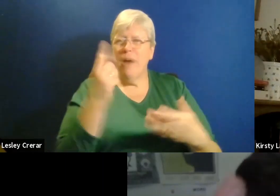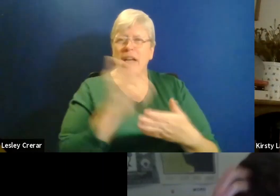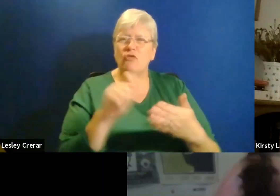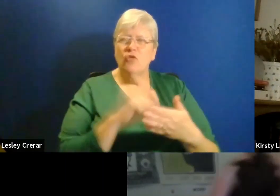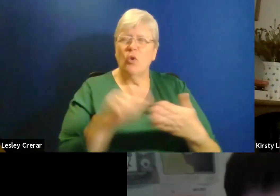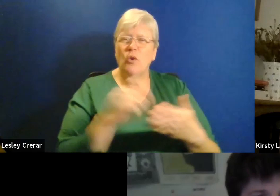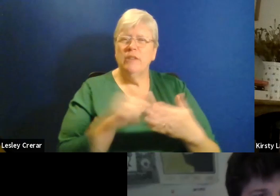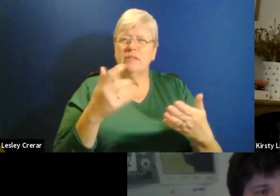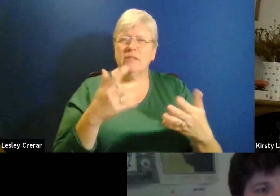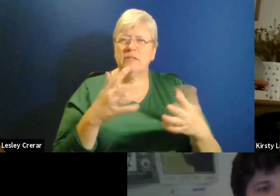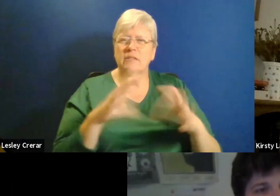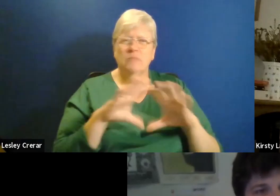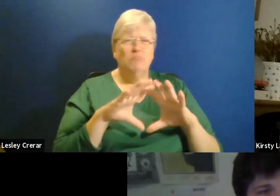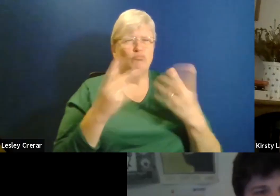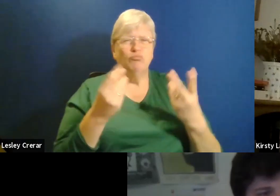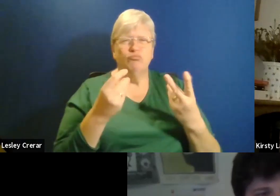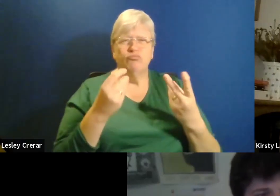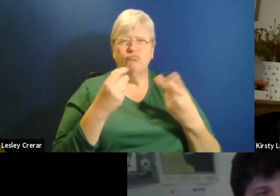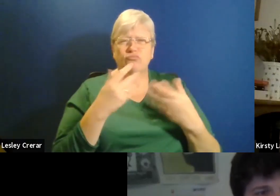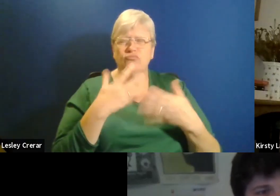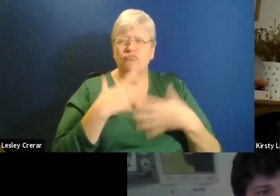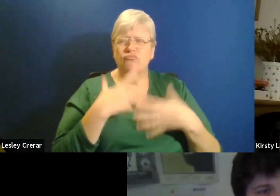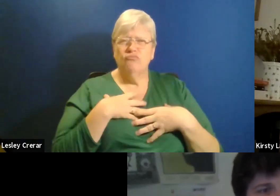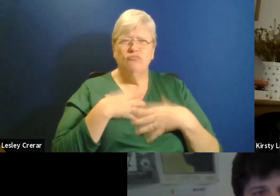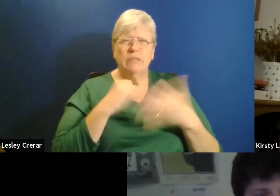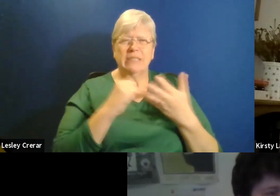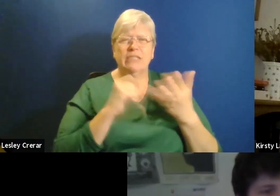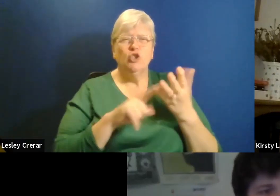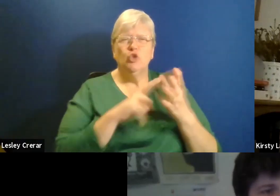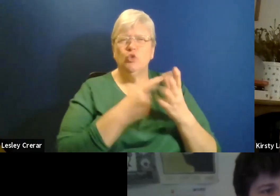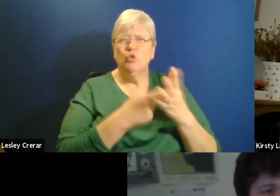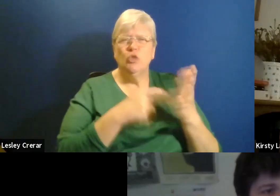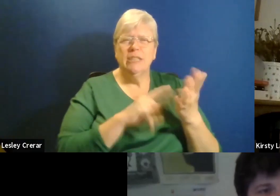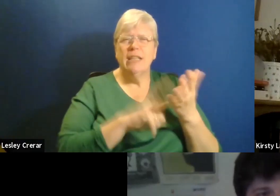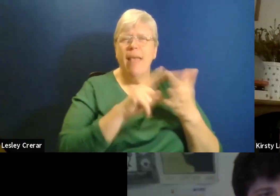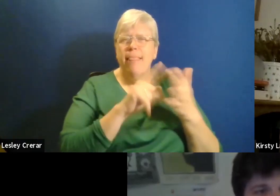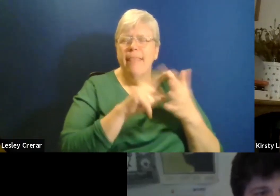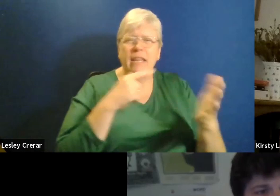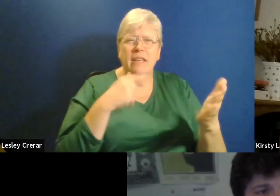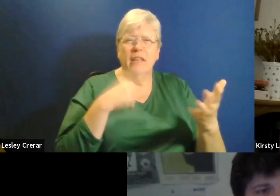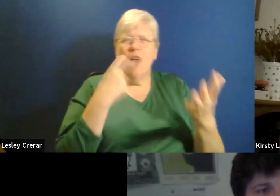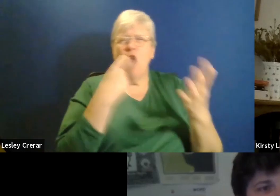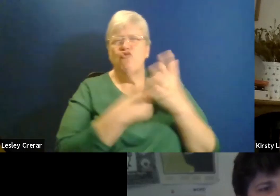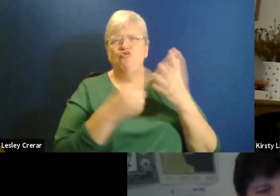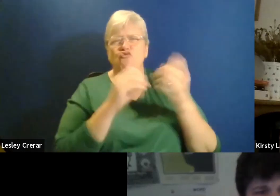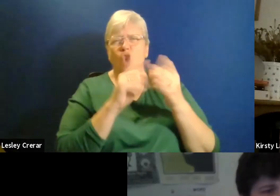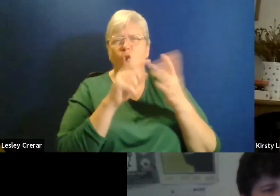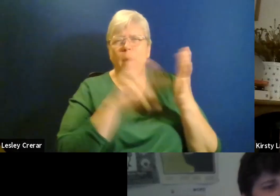sort of whole kind of breakdown, and I did a kind of Stuart Lee, Robin Williams going into the audience and went on the mad